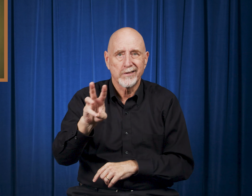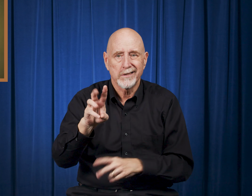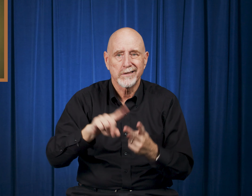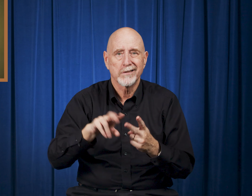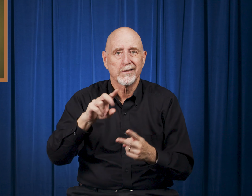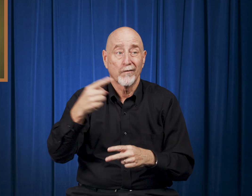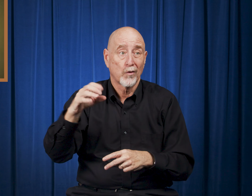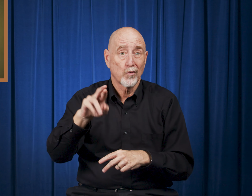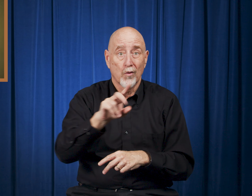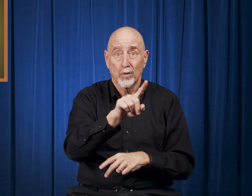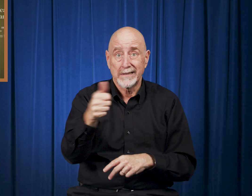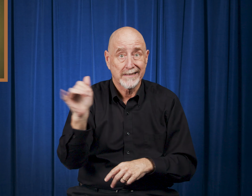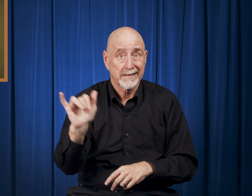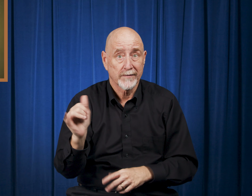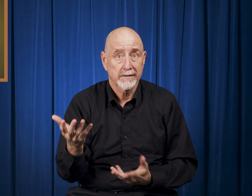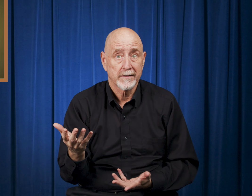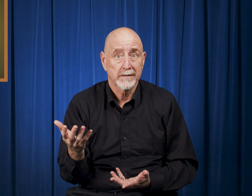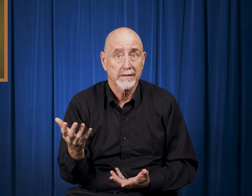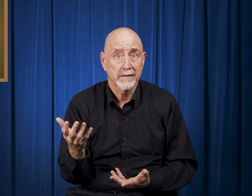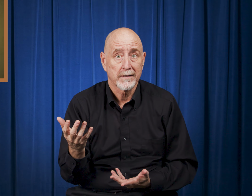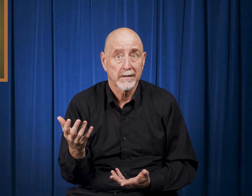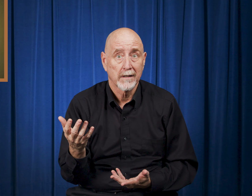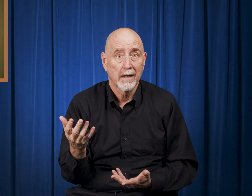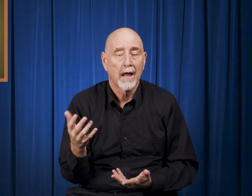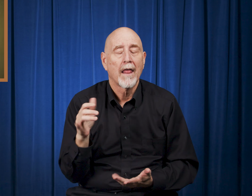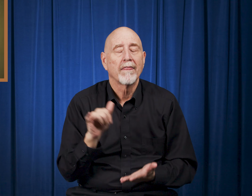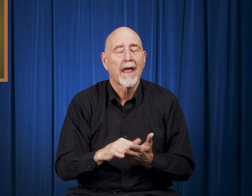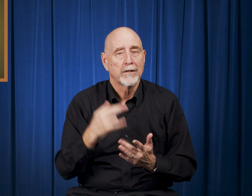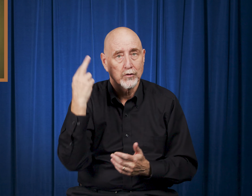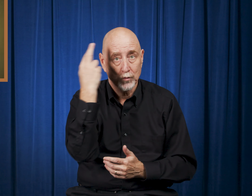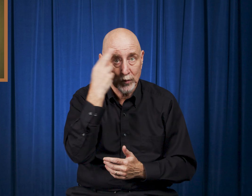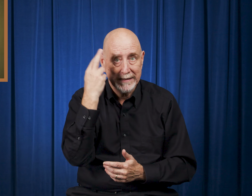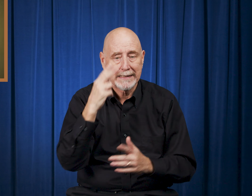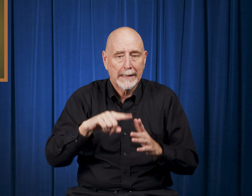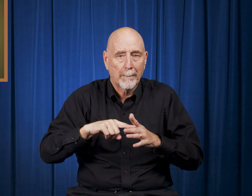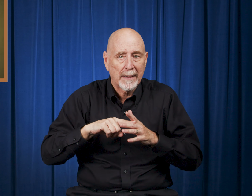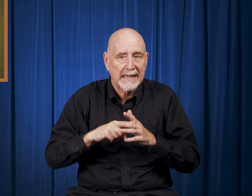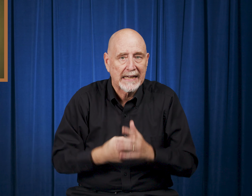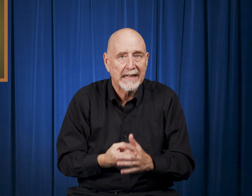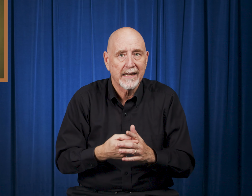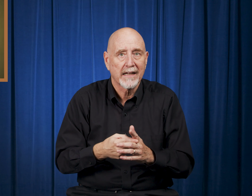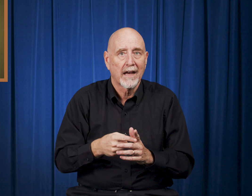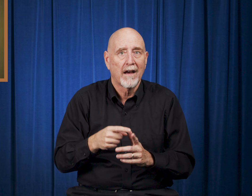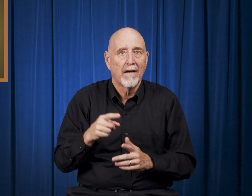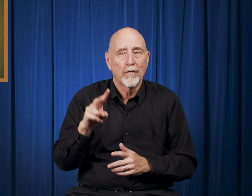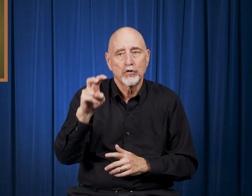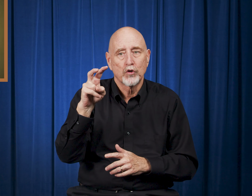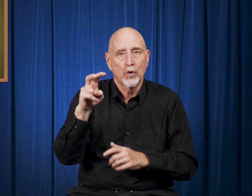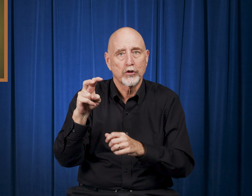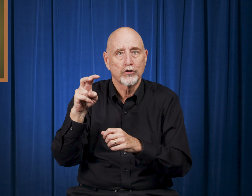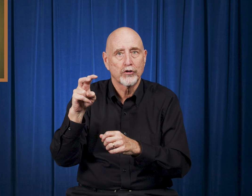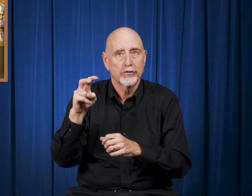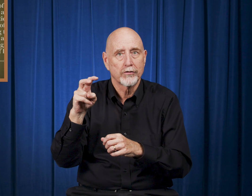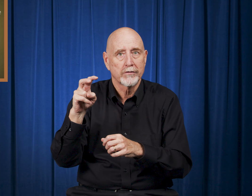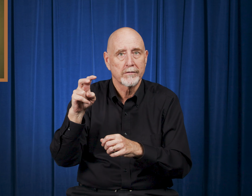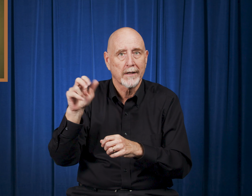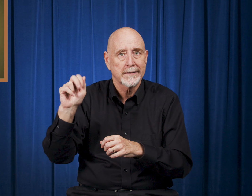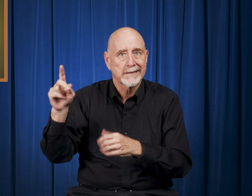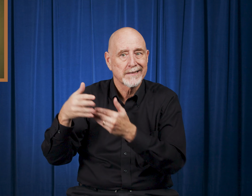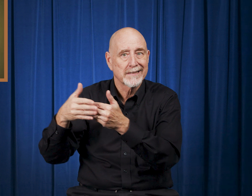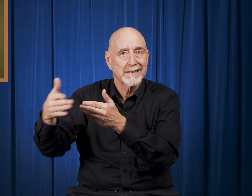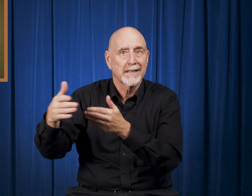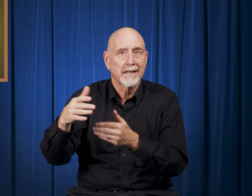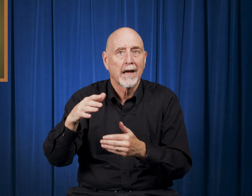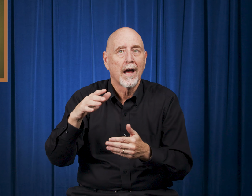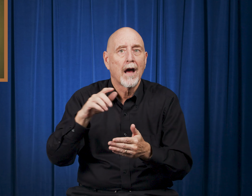1 Corinthians 1:10. And this explains why, at the beginning of the 2nd century, apologists such as